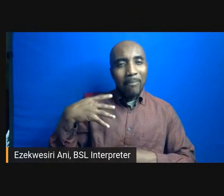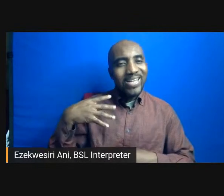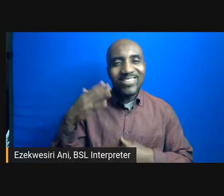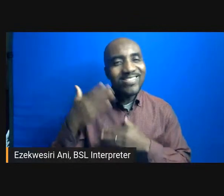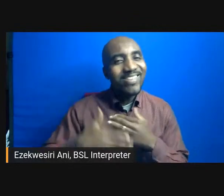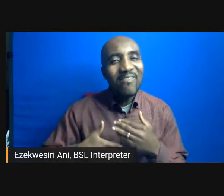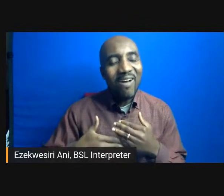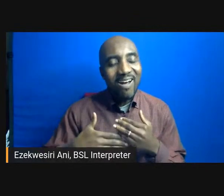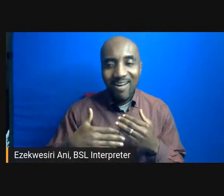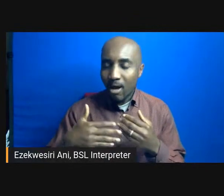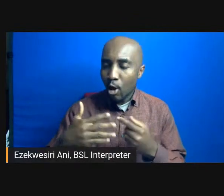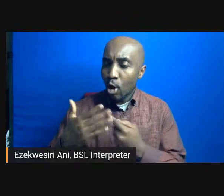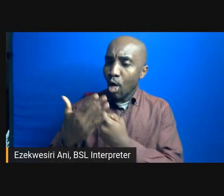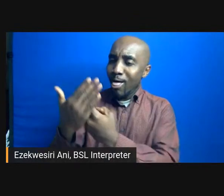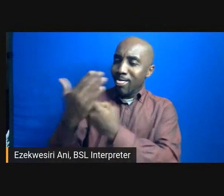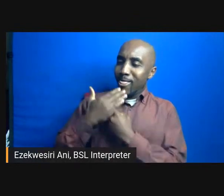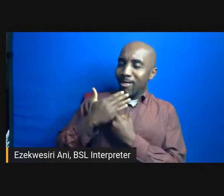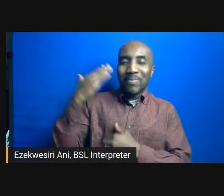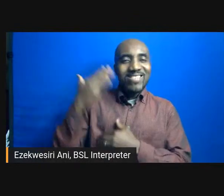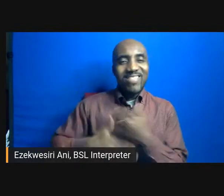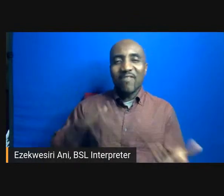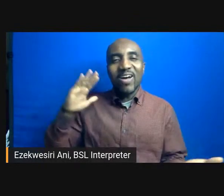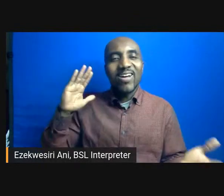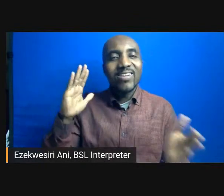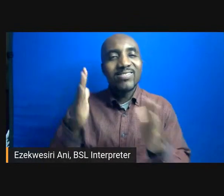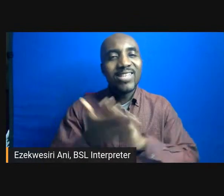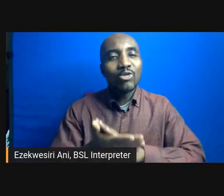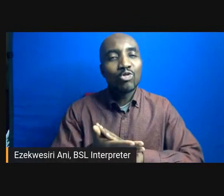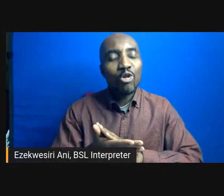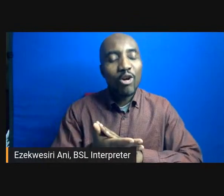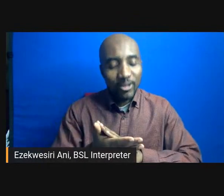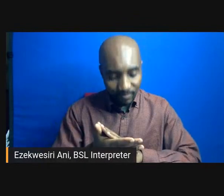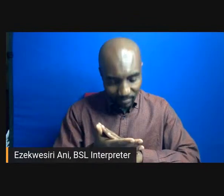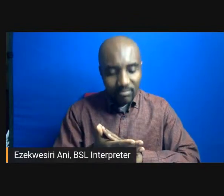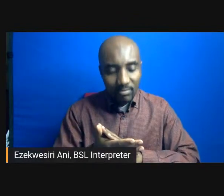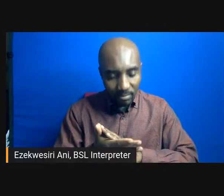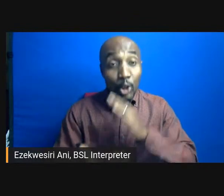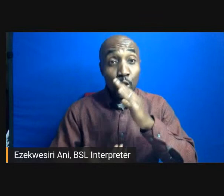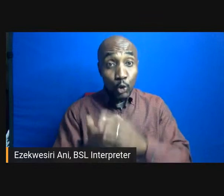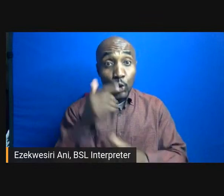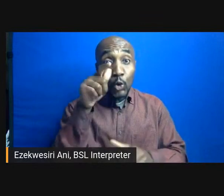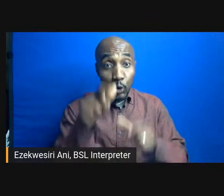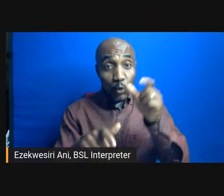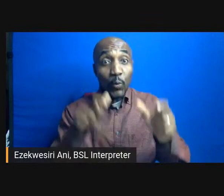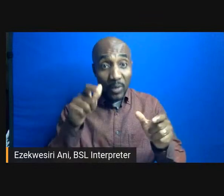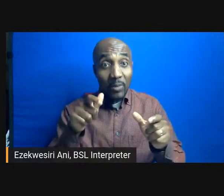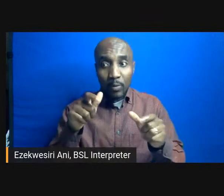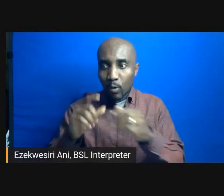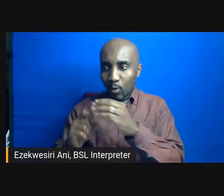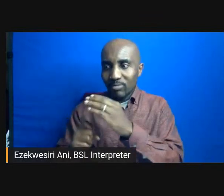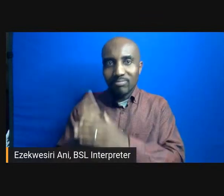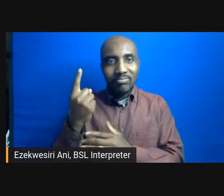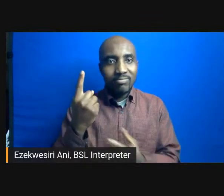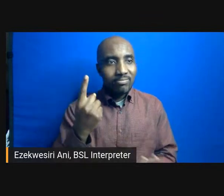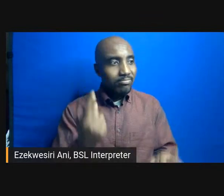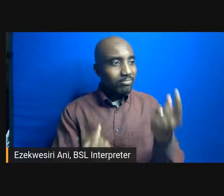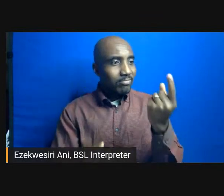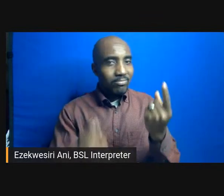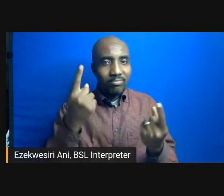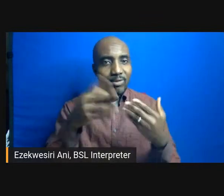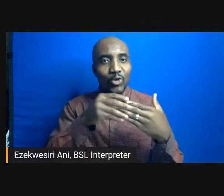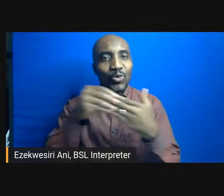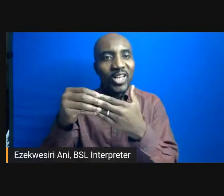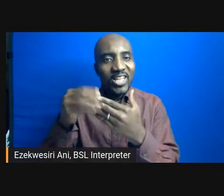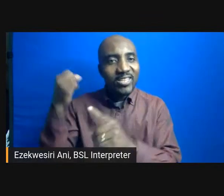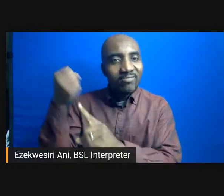struck down but not destroyed, new freedom fighters would emerge.